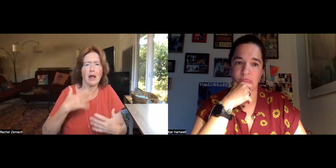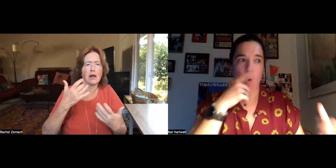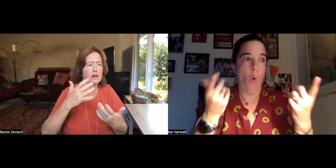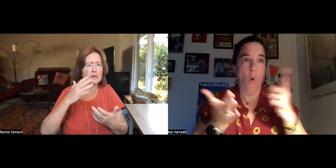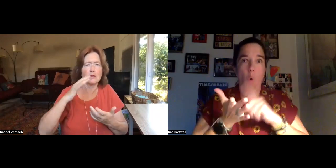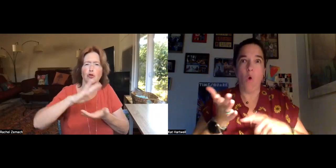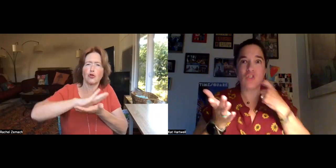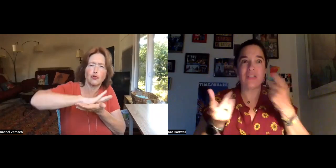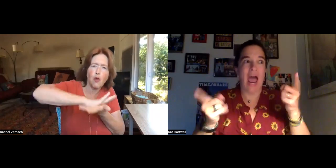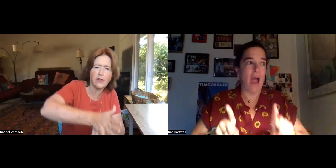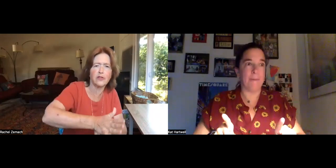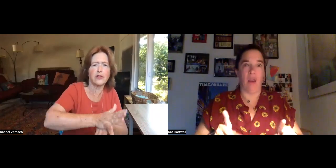feeling. What should happen?